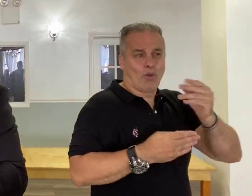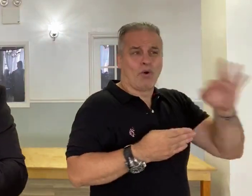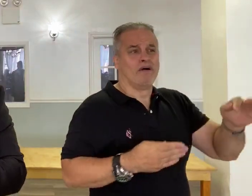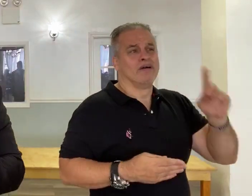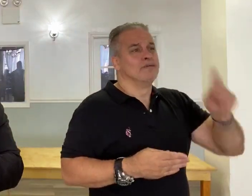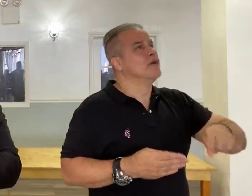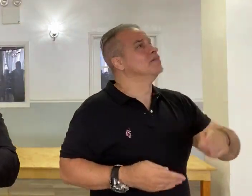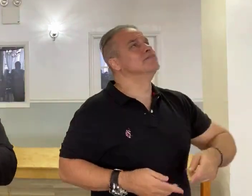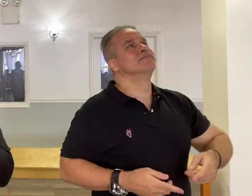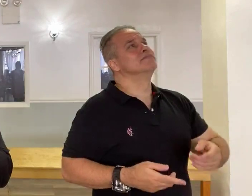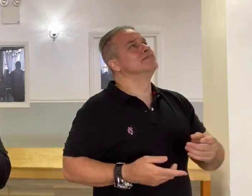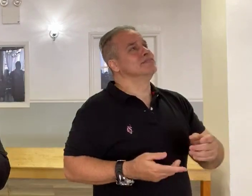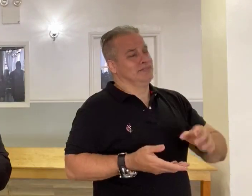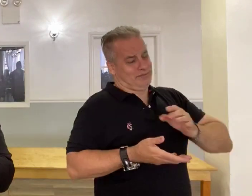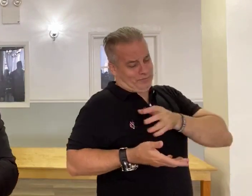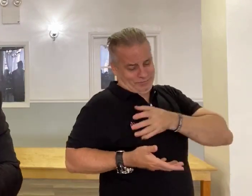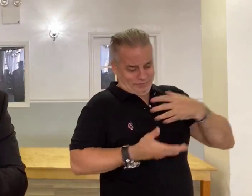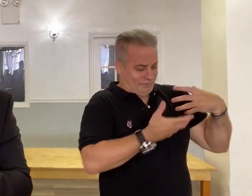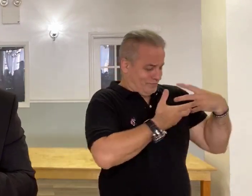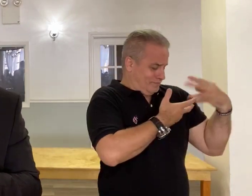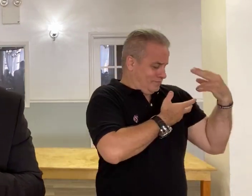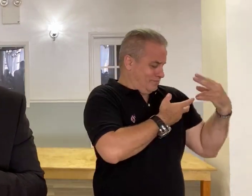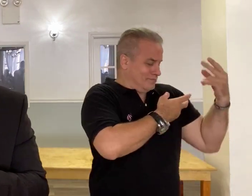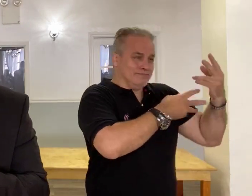you. It's to save your life.